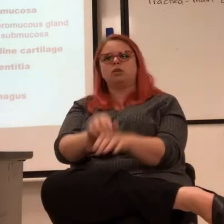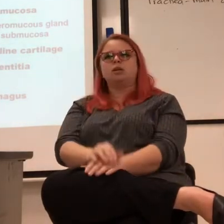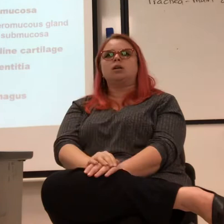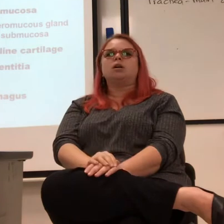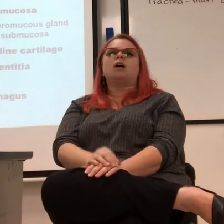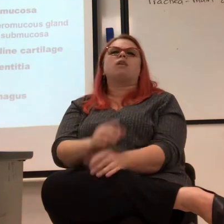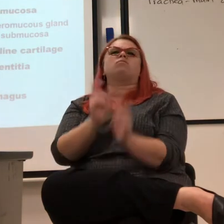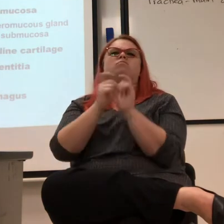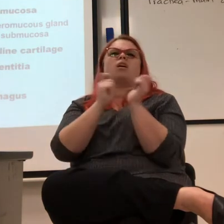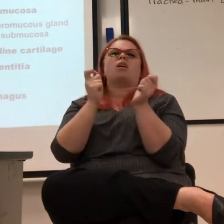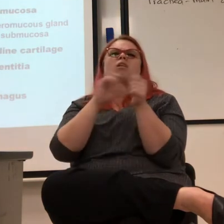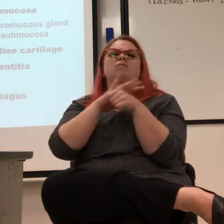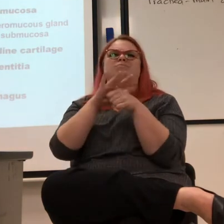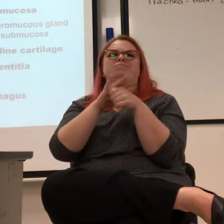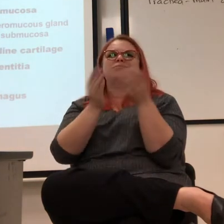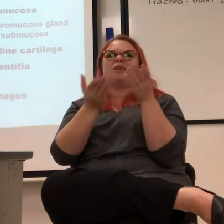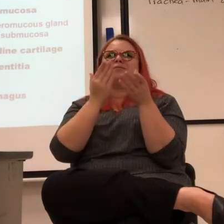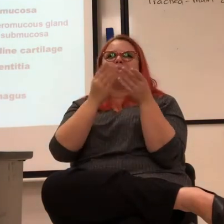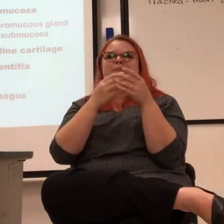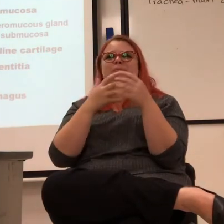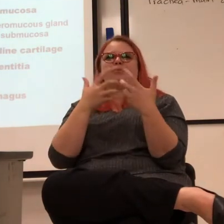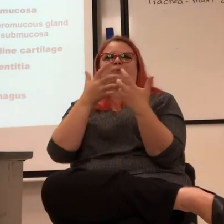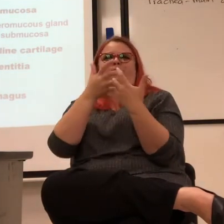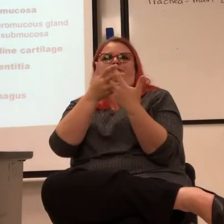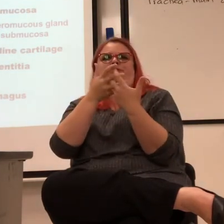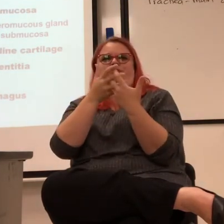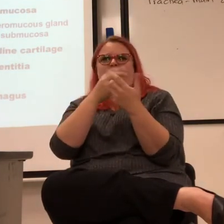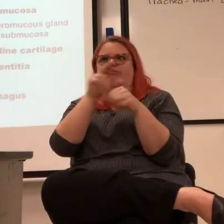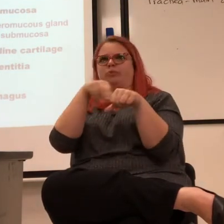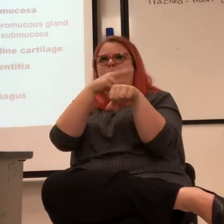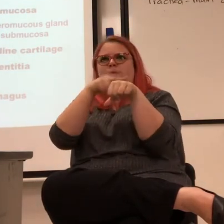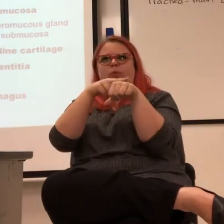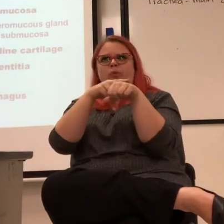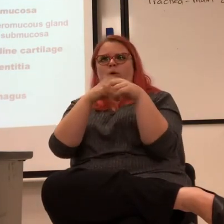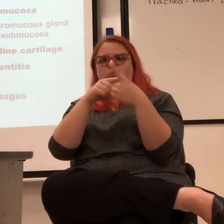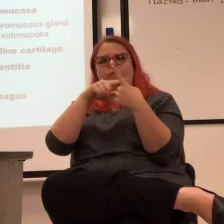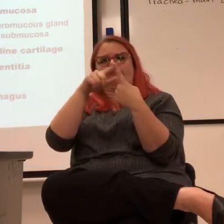That's big enough to maybe accommodate, you know, a normal sized finger.